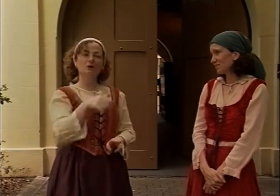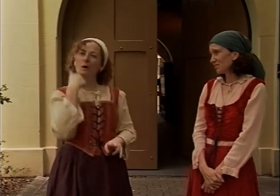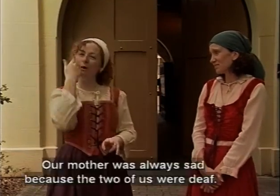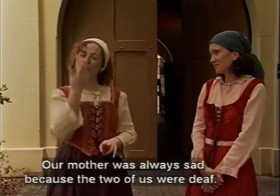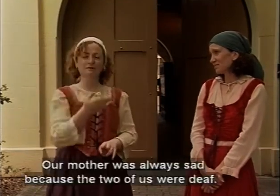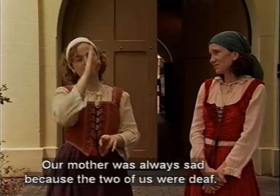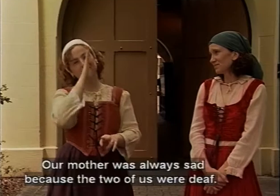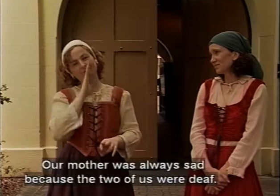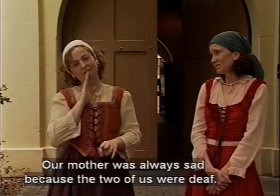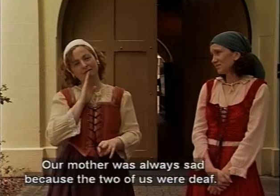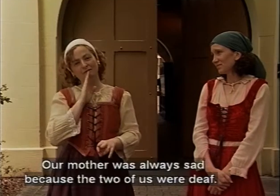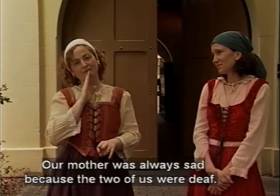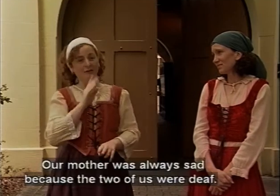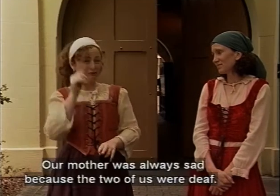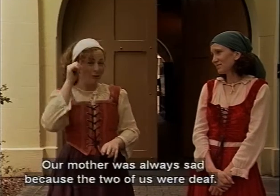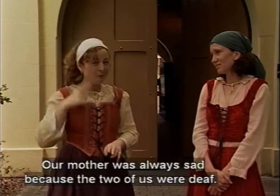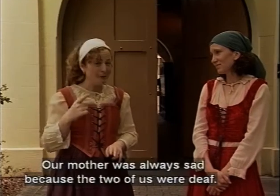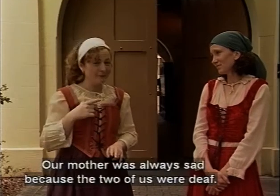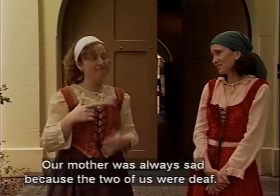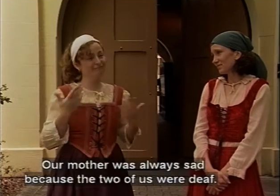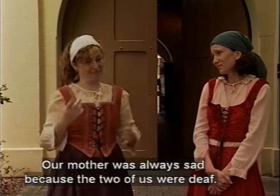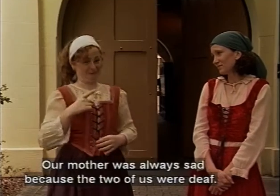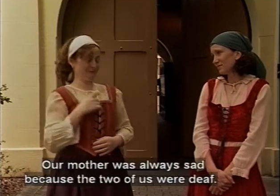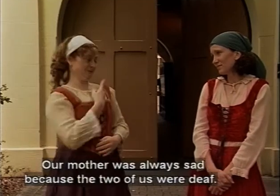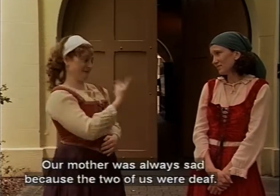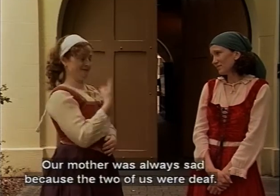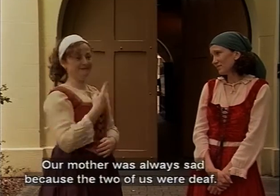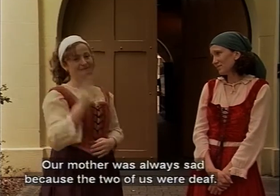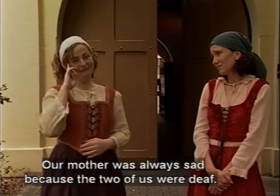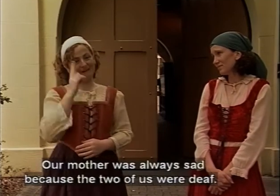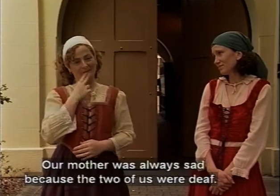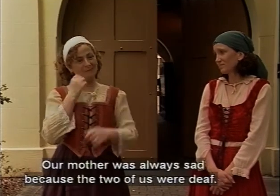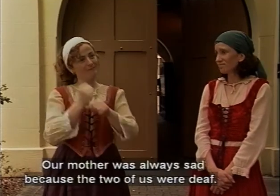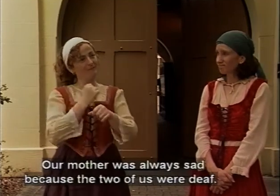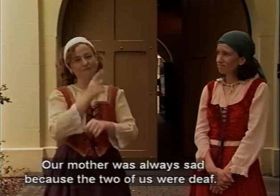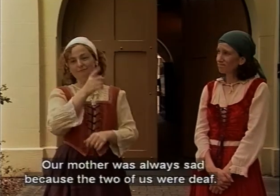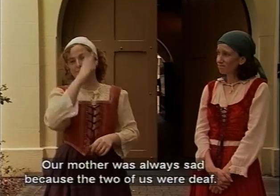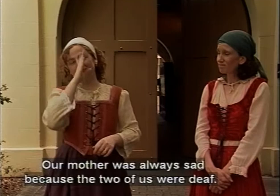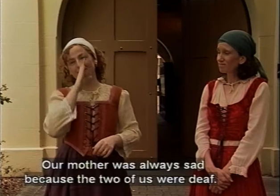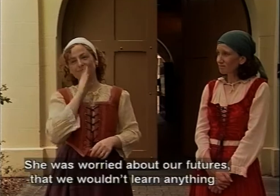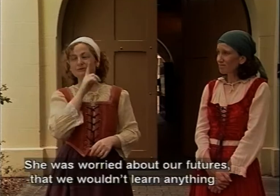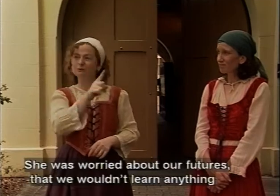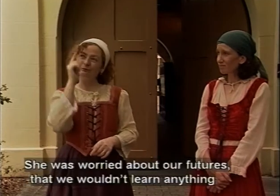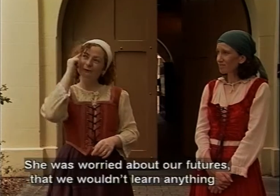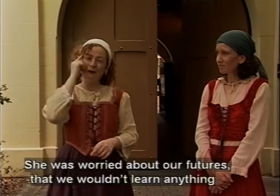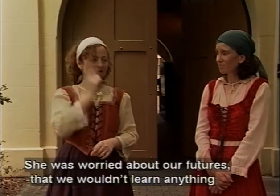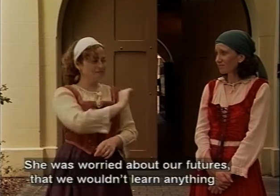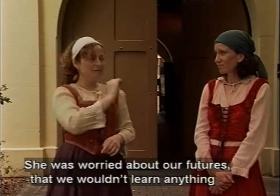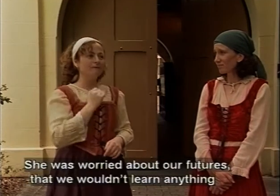Our mother was always sad. She was sad because the two of us were deaf. She was worried